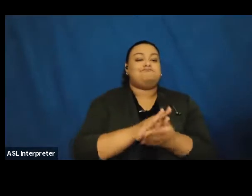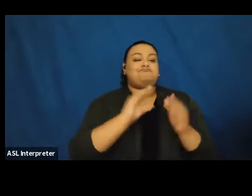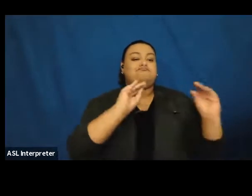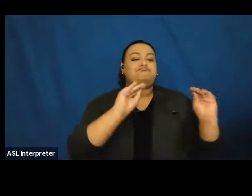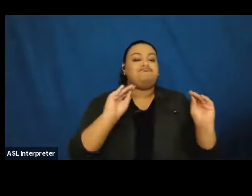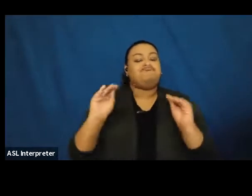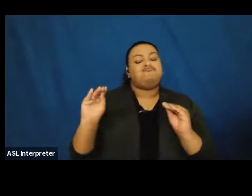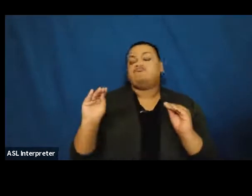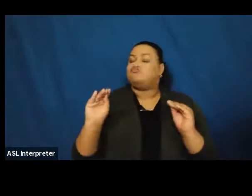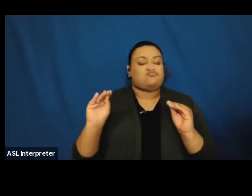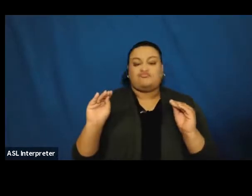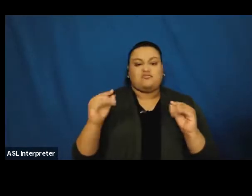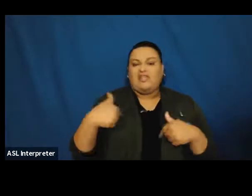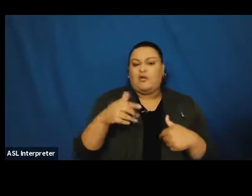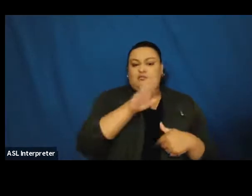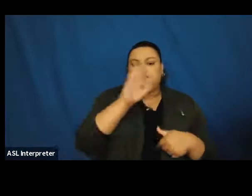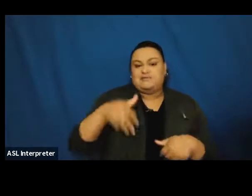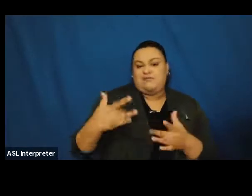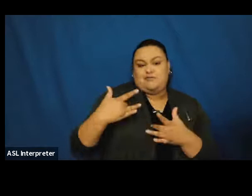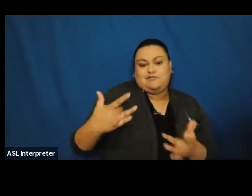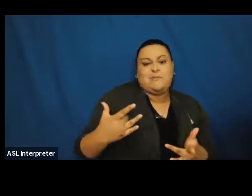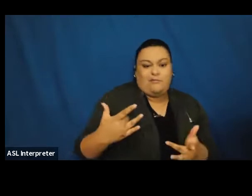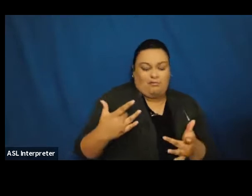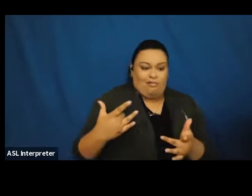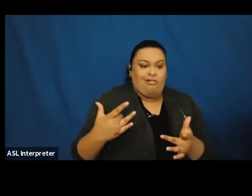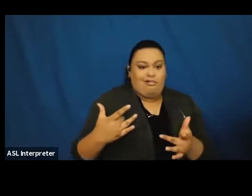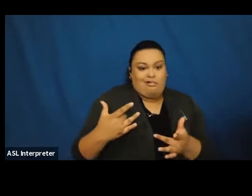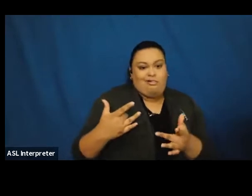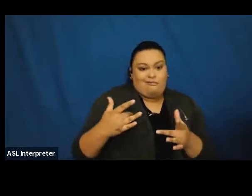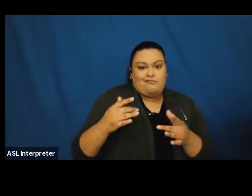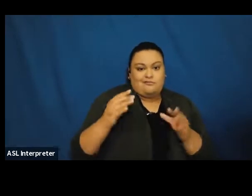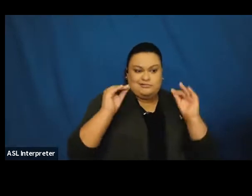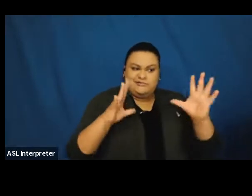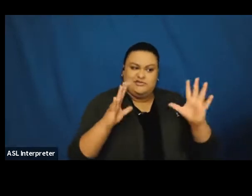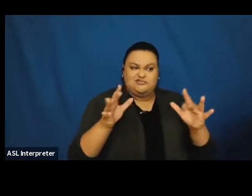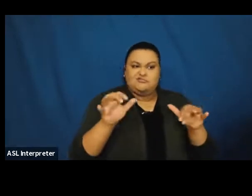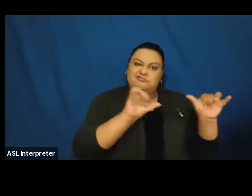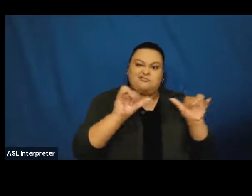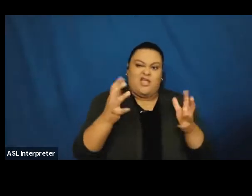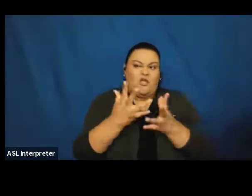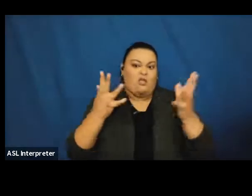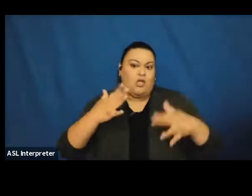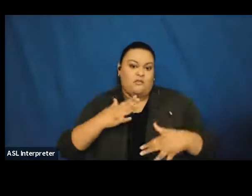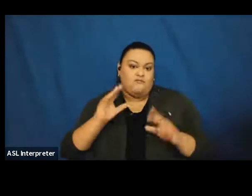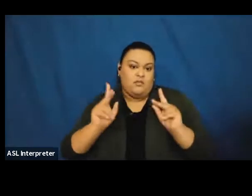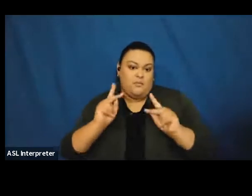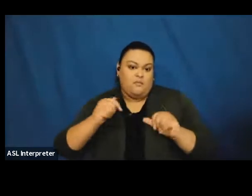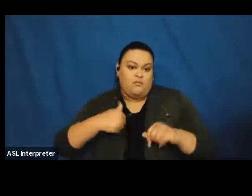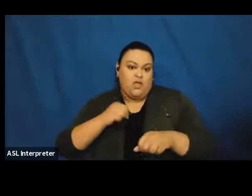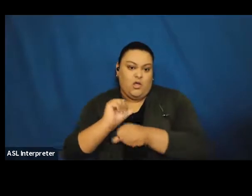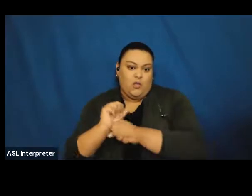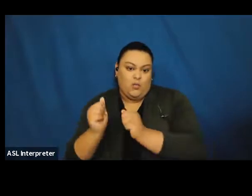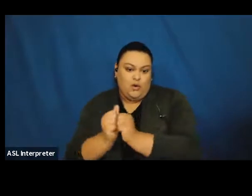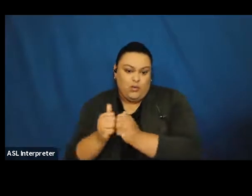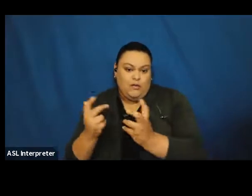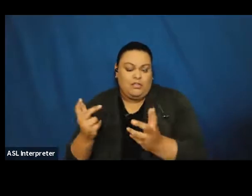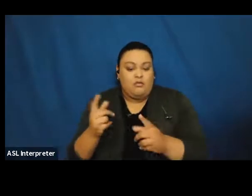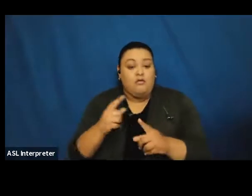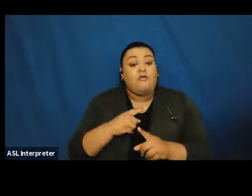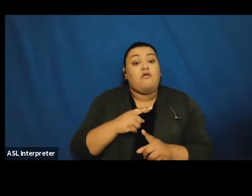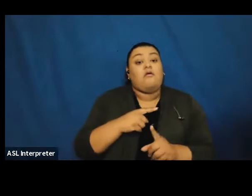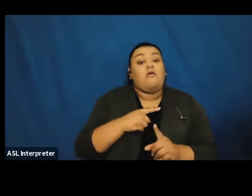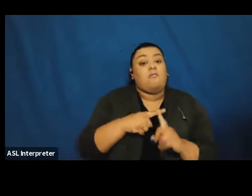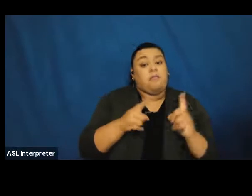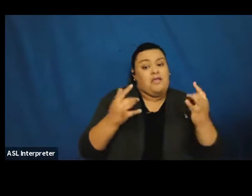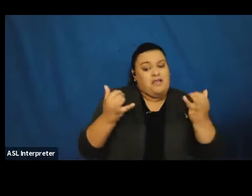ivory tower academic that most of my colleagues are, unfortunately. Mostly white colleagues, but also nowadays you